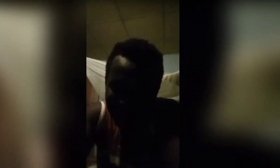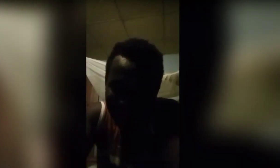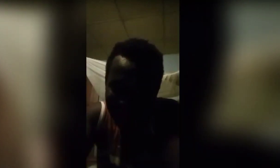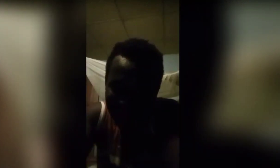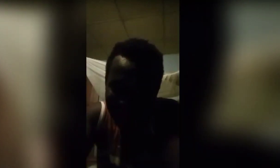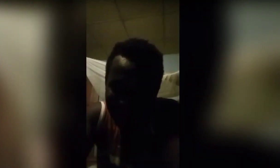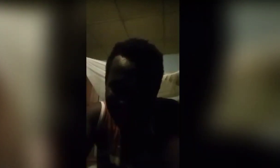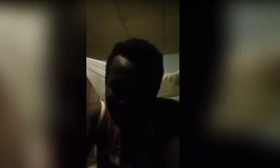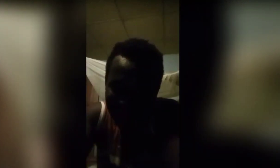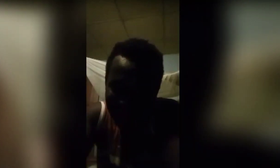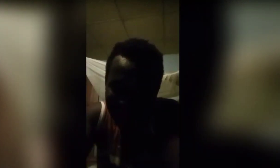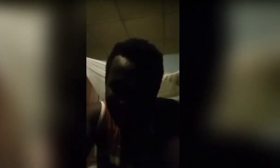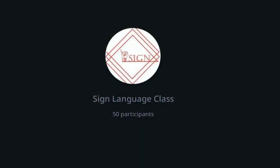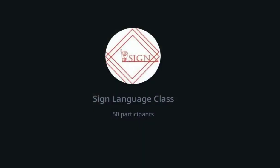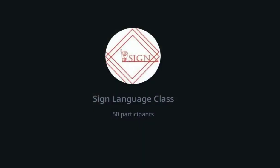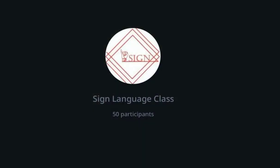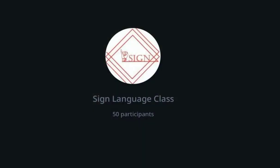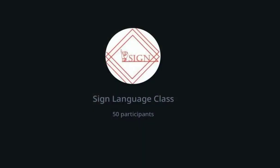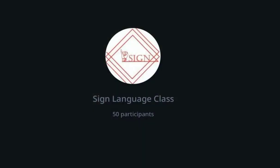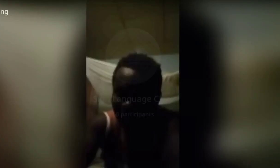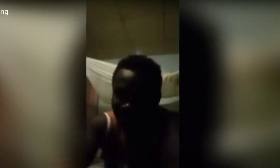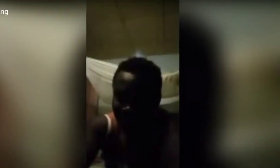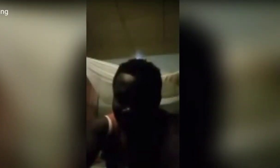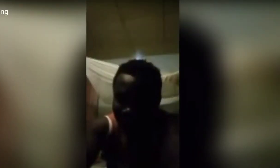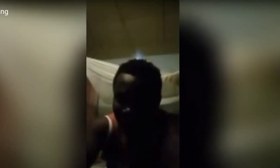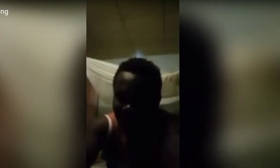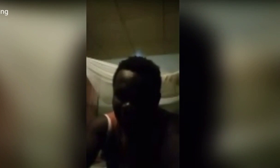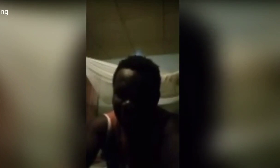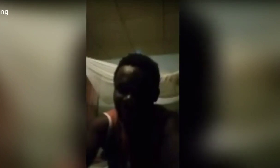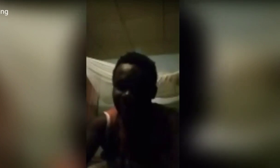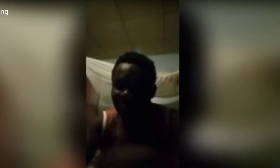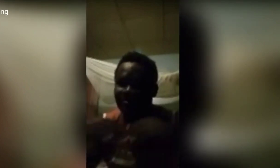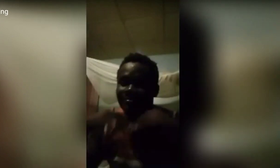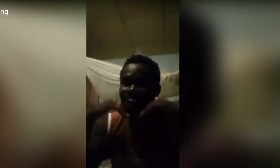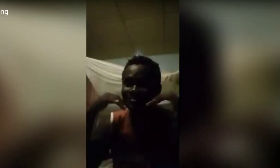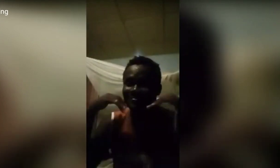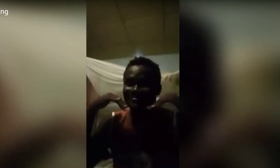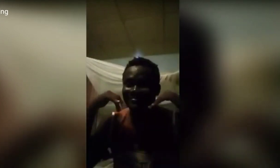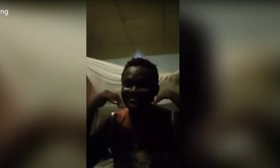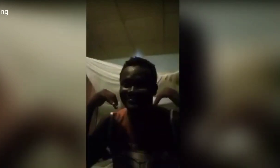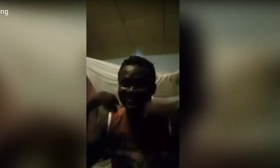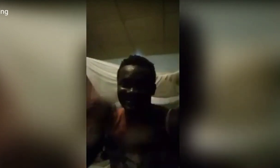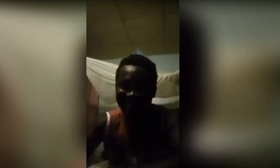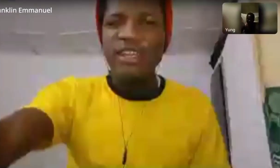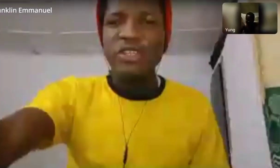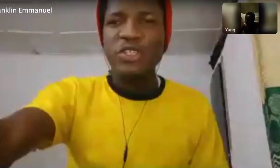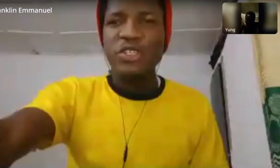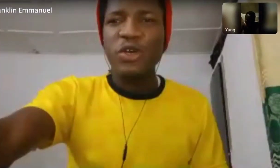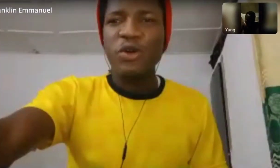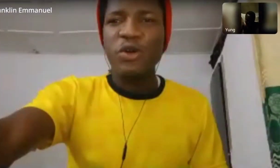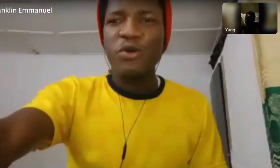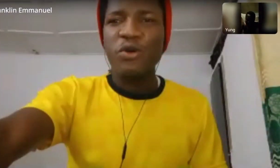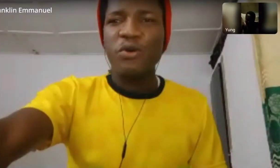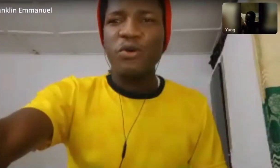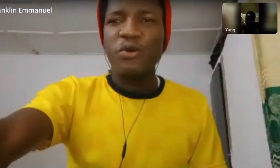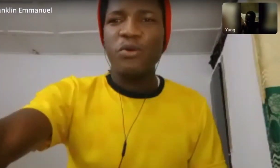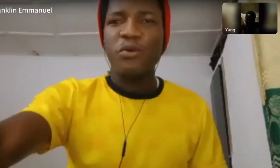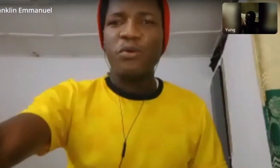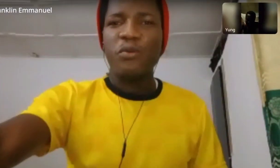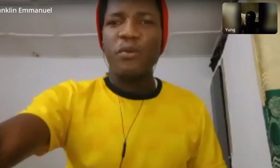sometime early last year, I suppose. Thank you. So we have his. Please turn off your video so that we